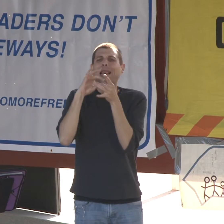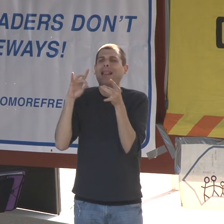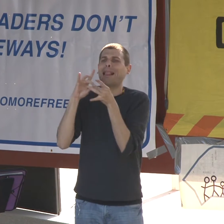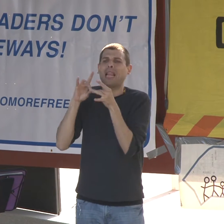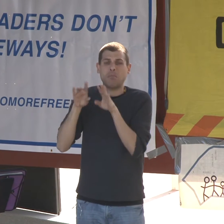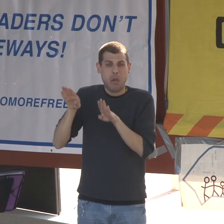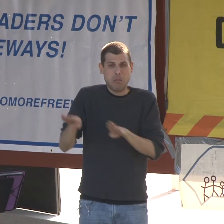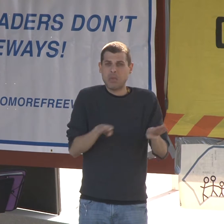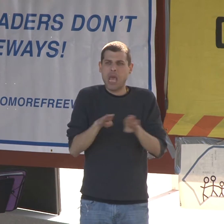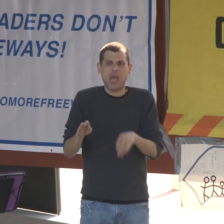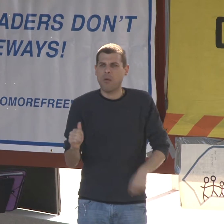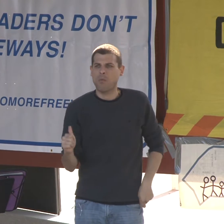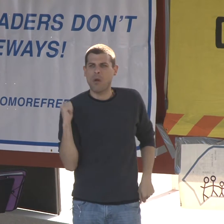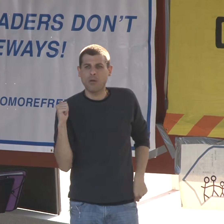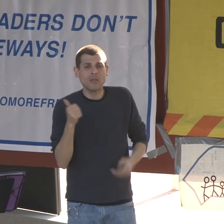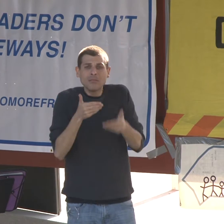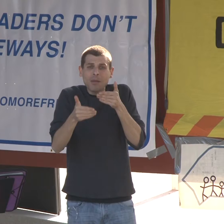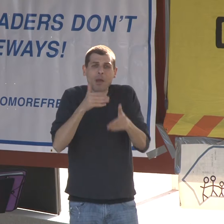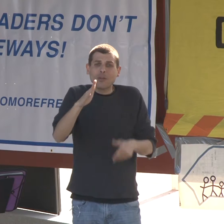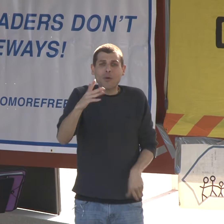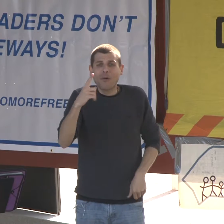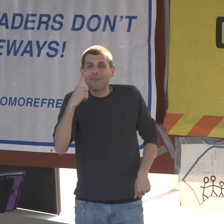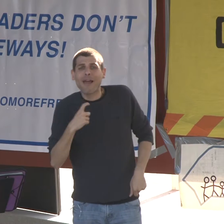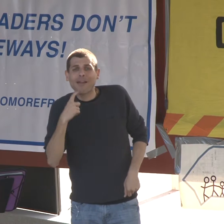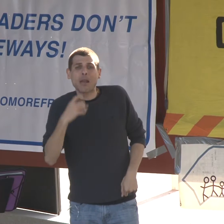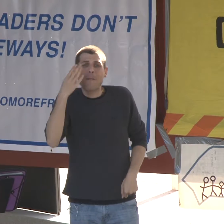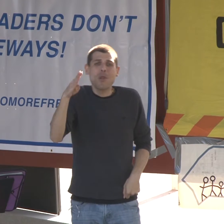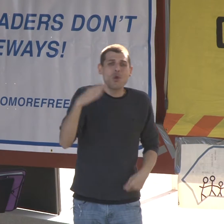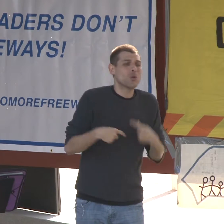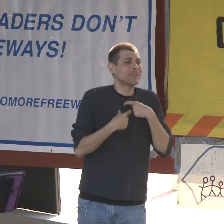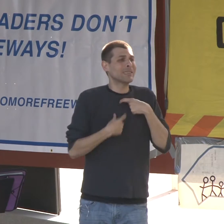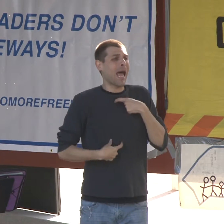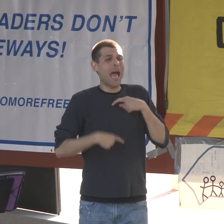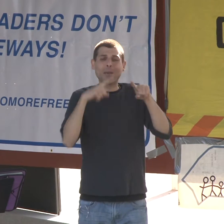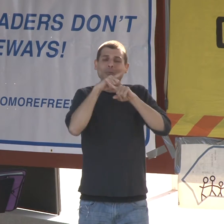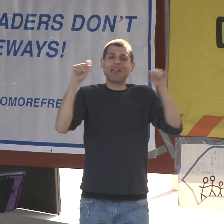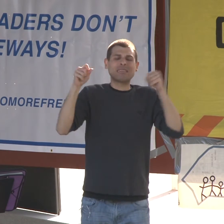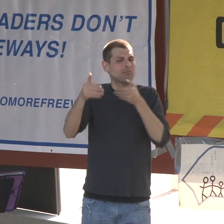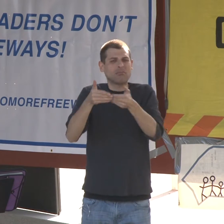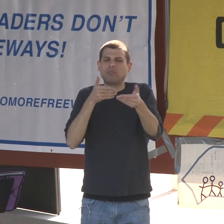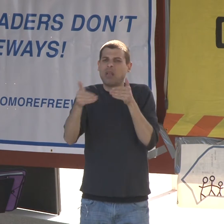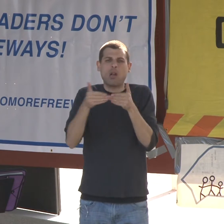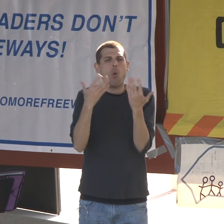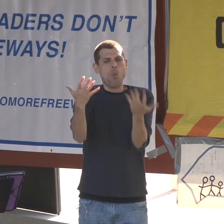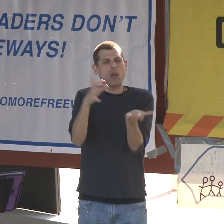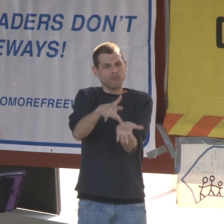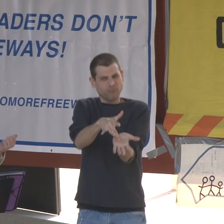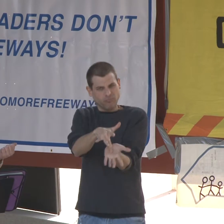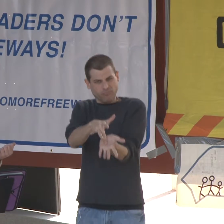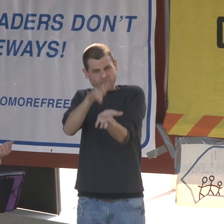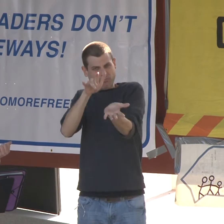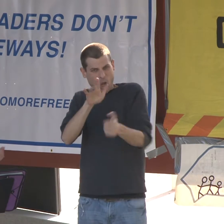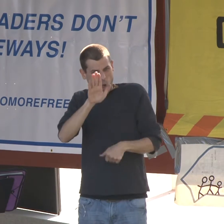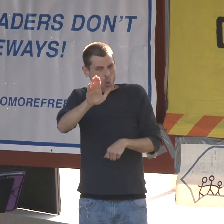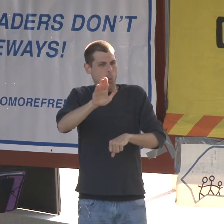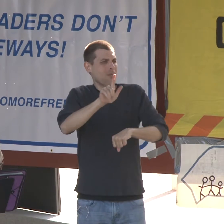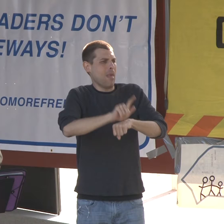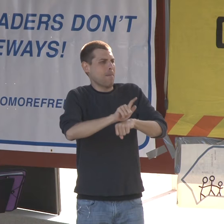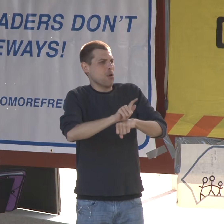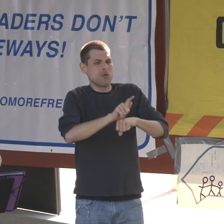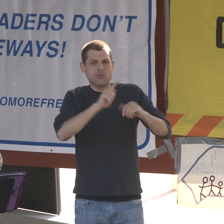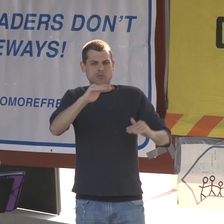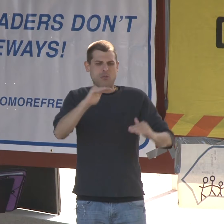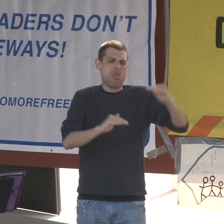with a blue tie or a red tie to cash in on the value of your labor to a lesser extent than the other.